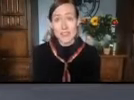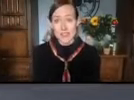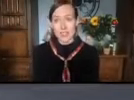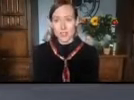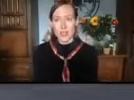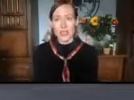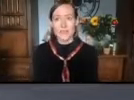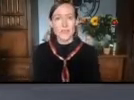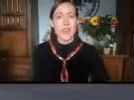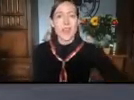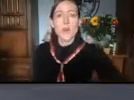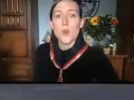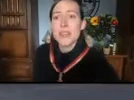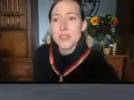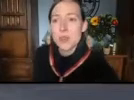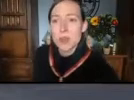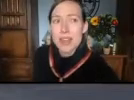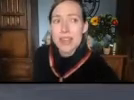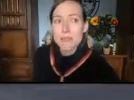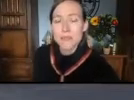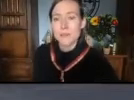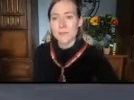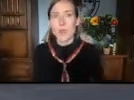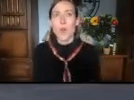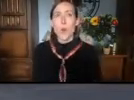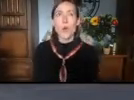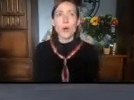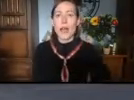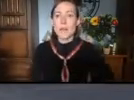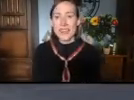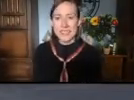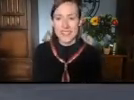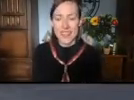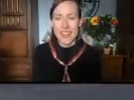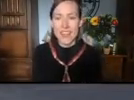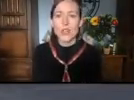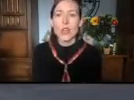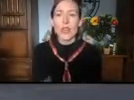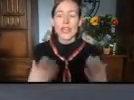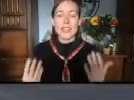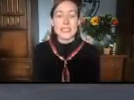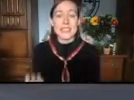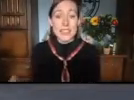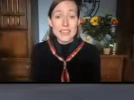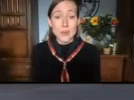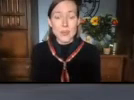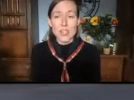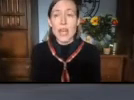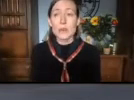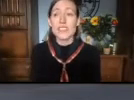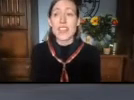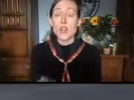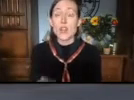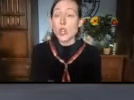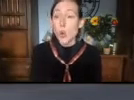it in English, right? What is your name? Or I might say, in sign language, I